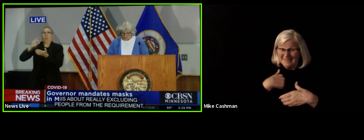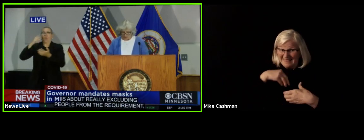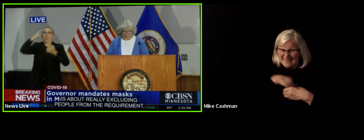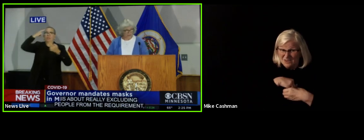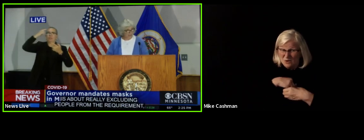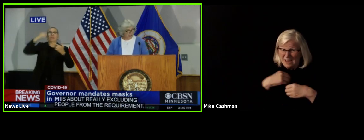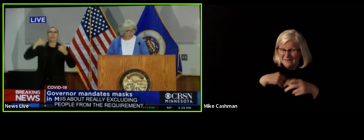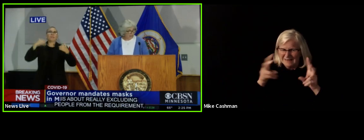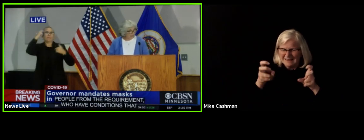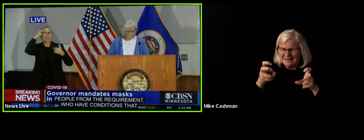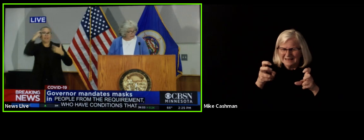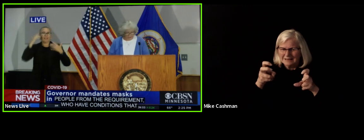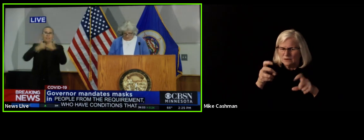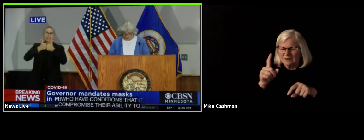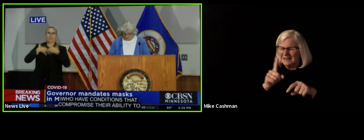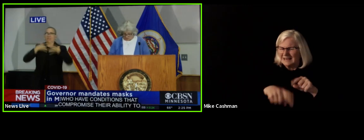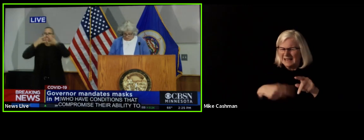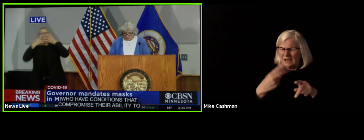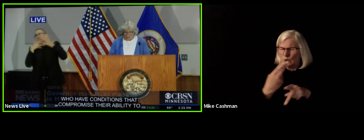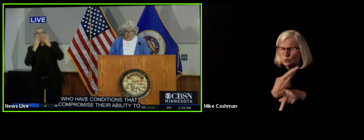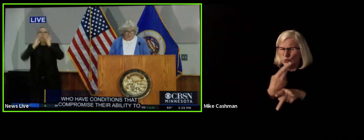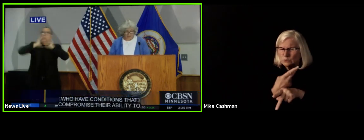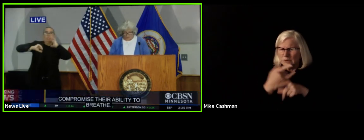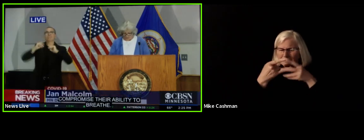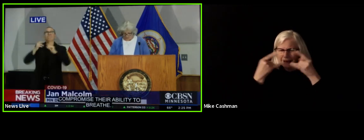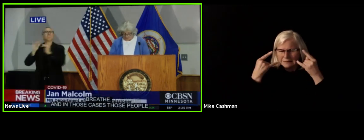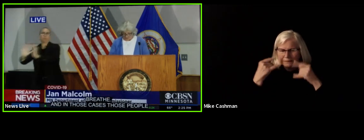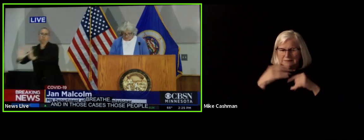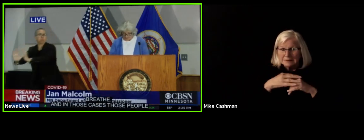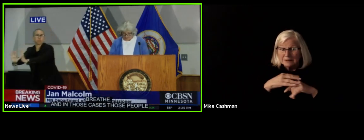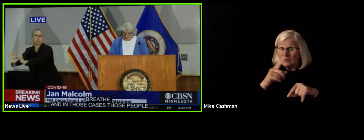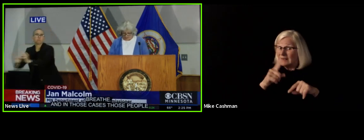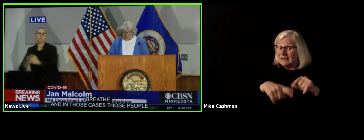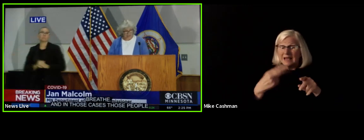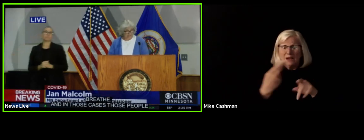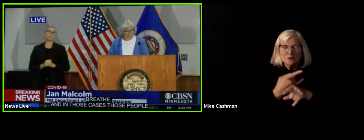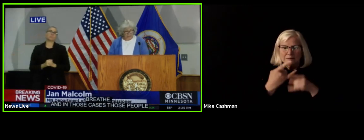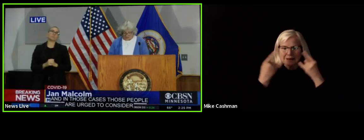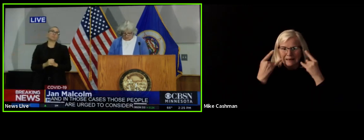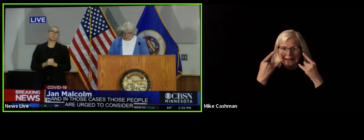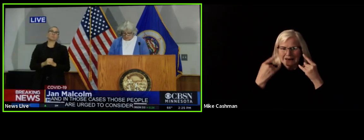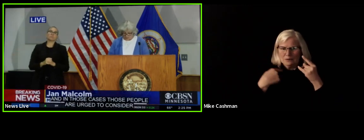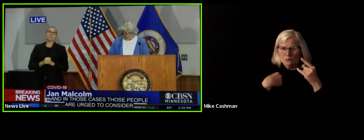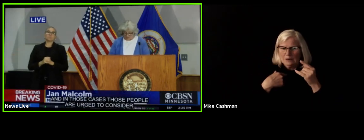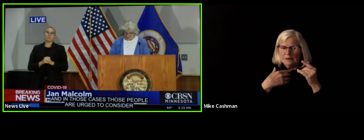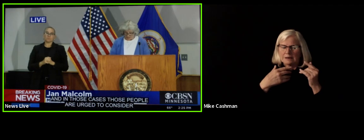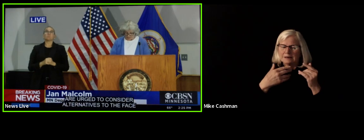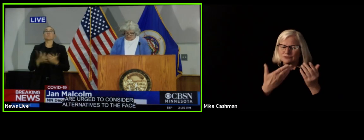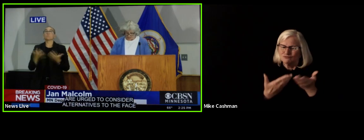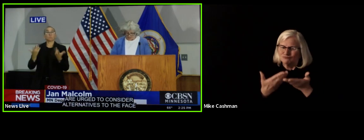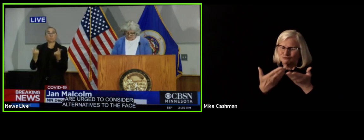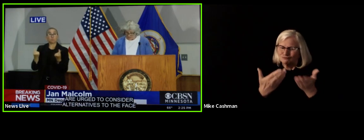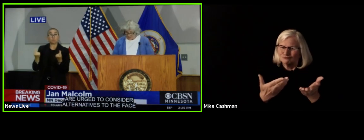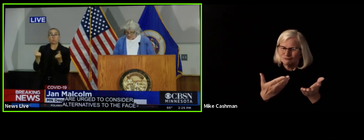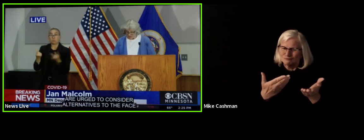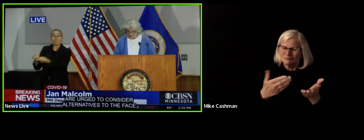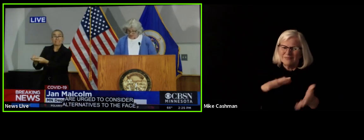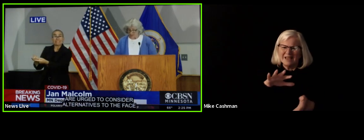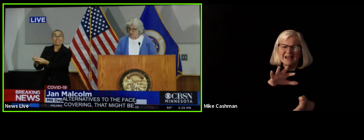cases, people are urged to consider alternatives to face coverings that might be suitable for them, including clear